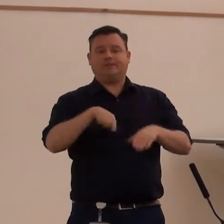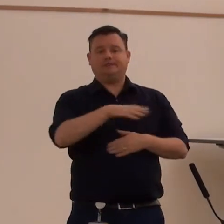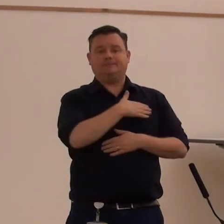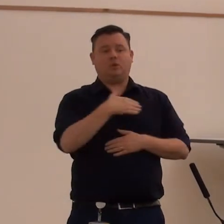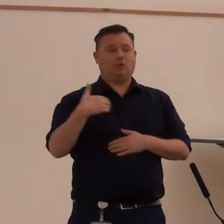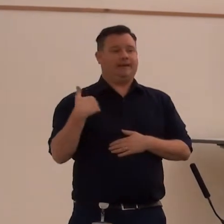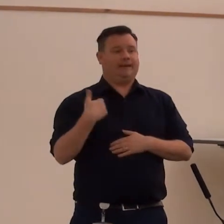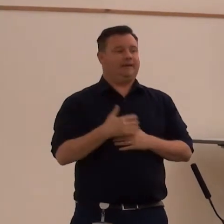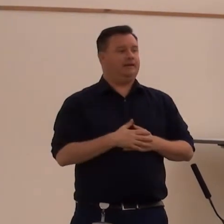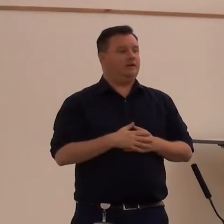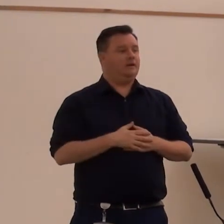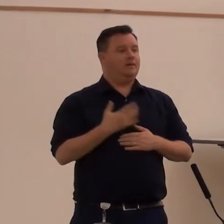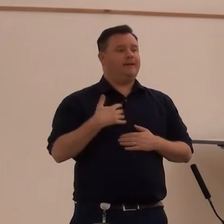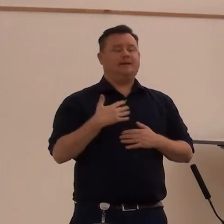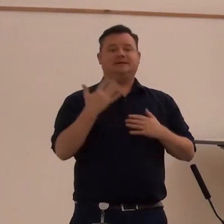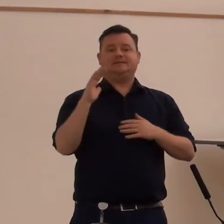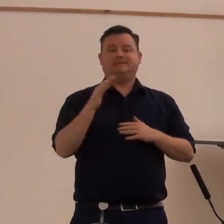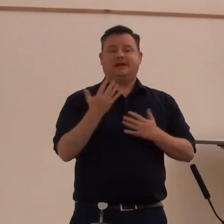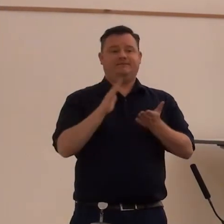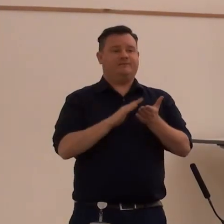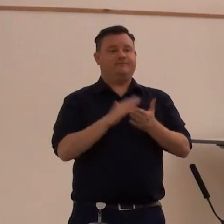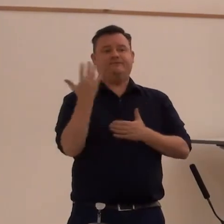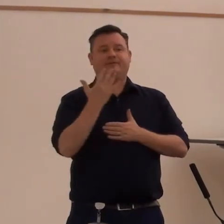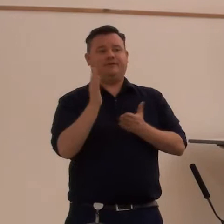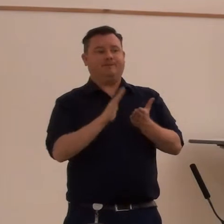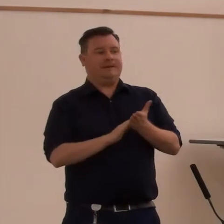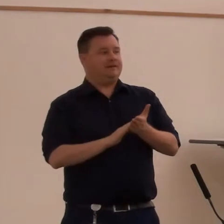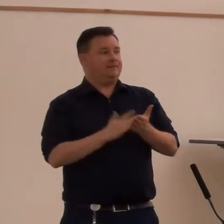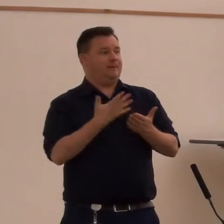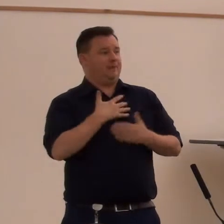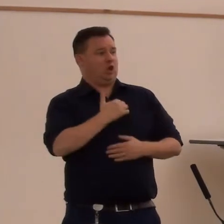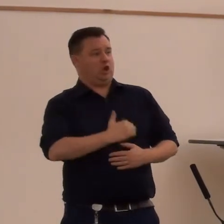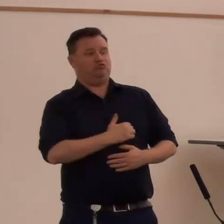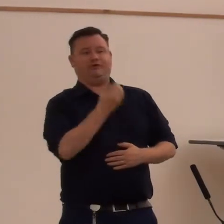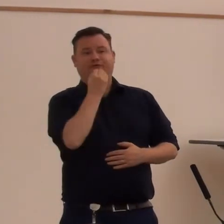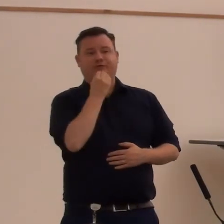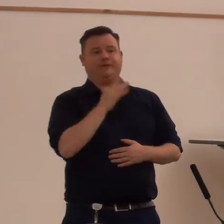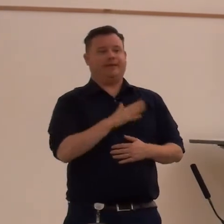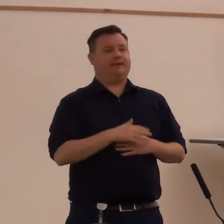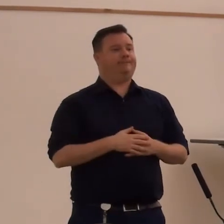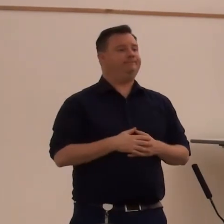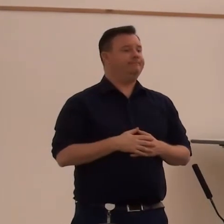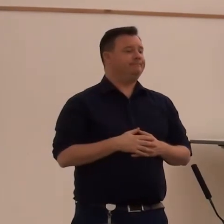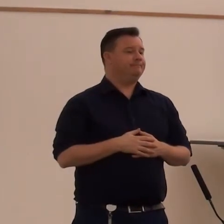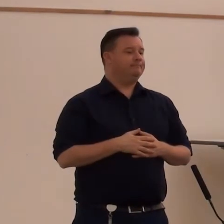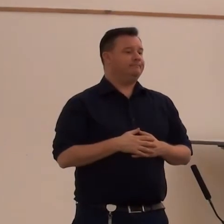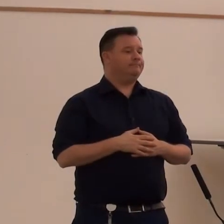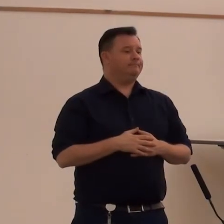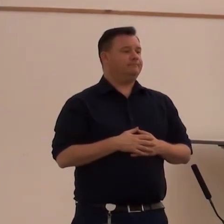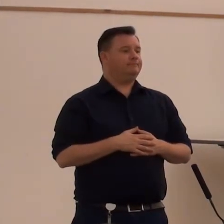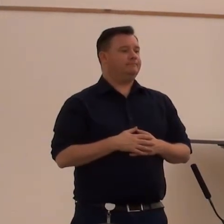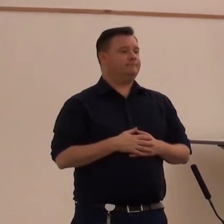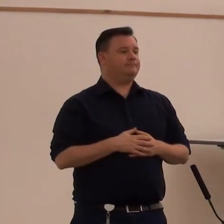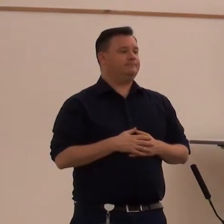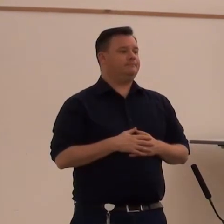We can go on, say, 10, 15 minutes, but I think people might be hungry and food is out there on the table, including for